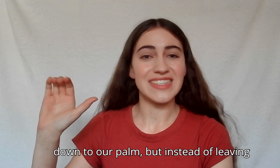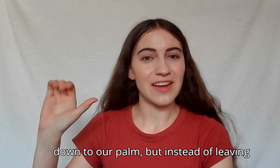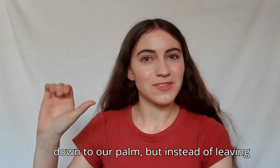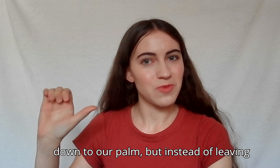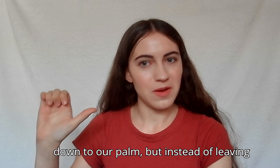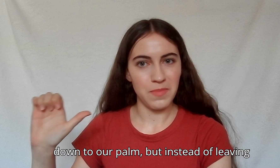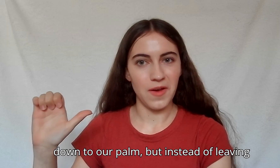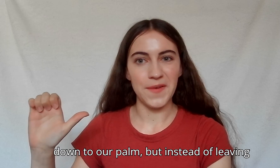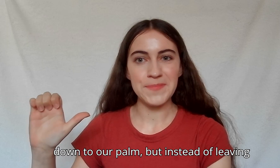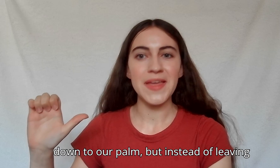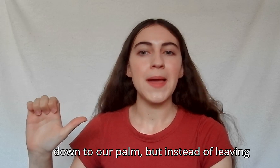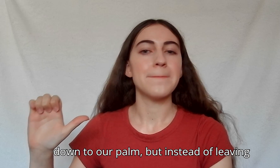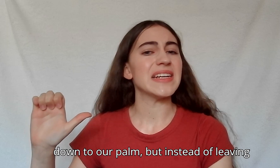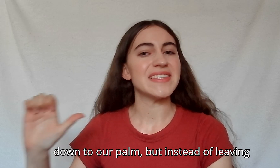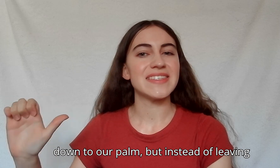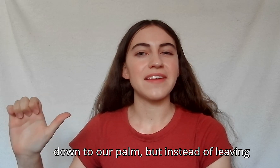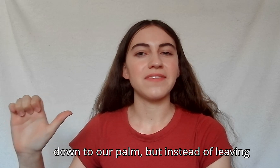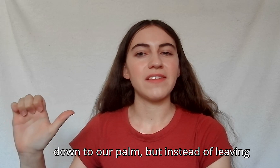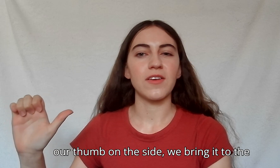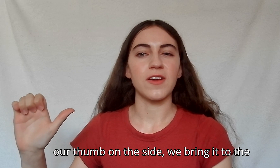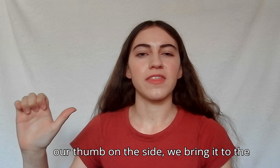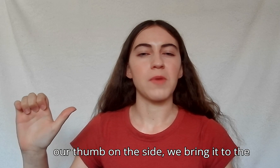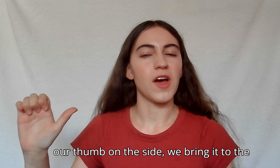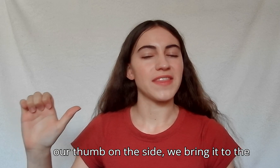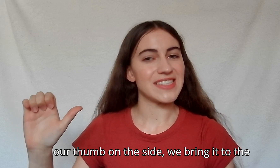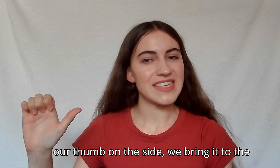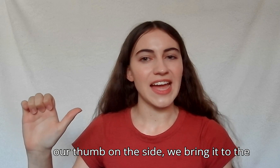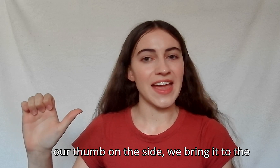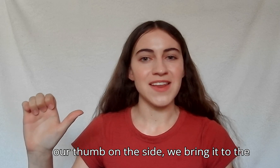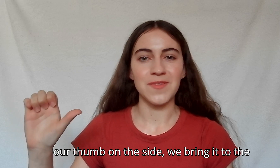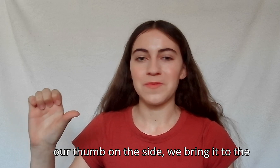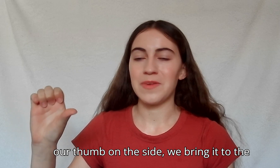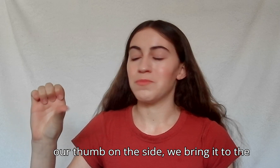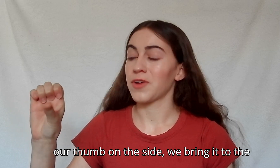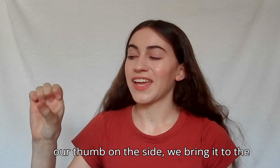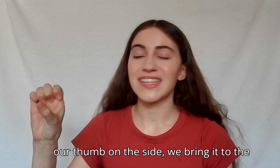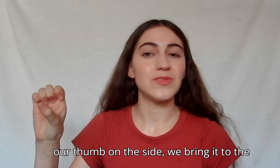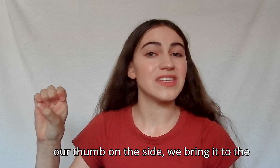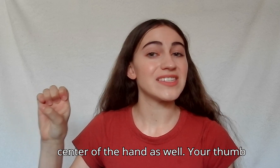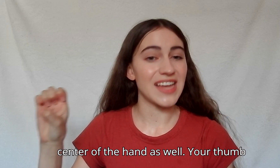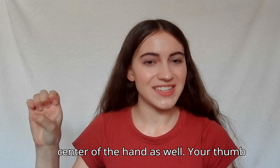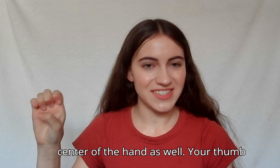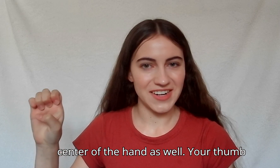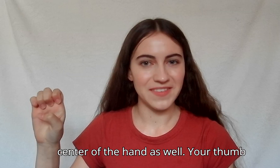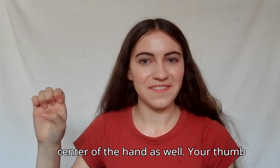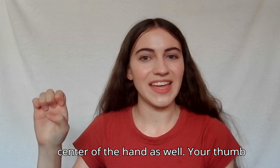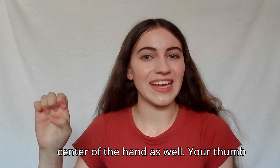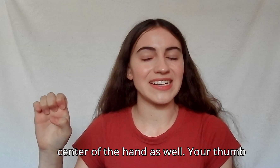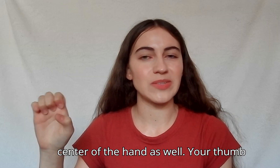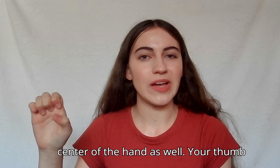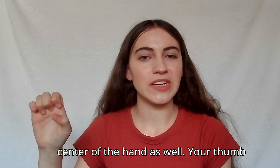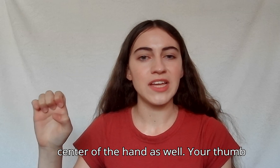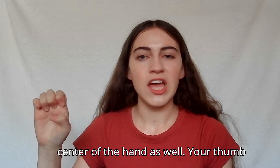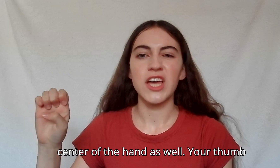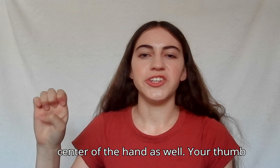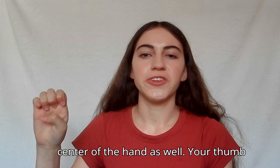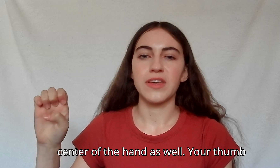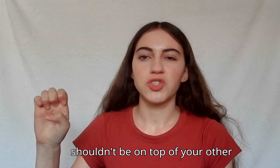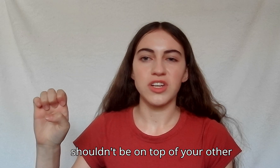down to our palm, but instead of leaving our thumb on the side, we bring it to the center of the hand as well. Your thumb shouldn't